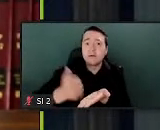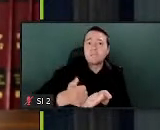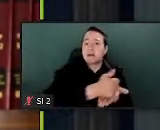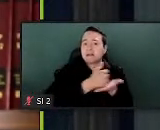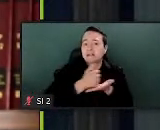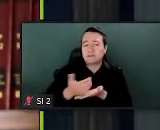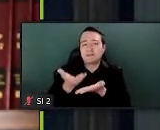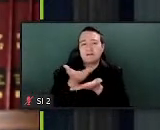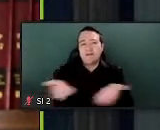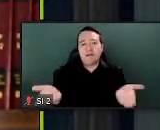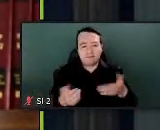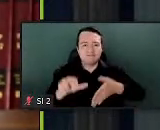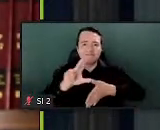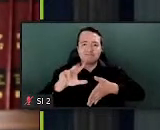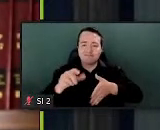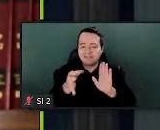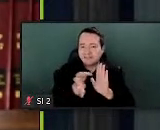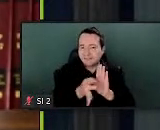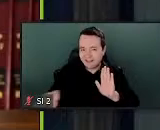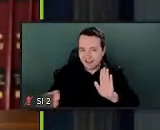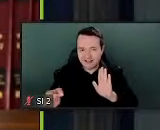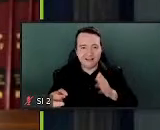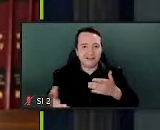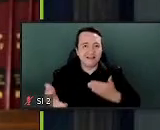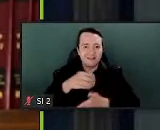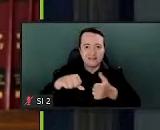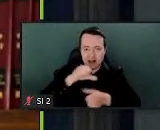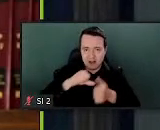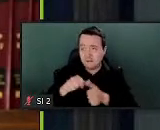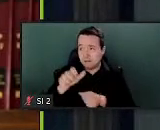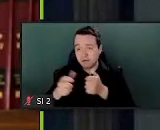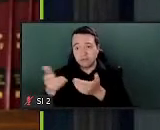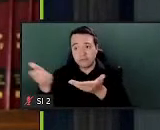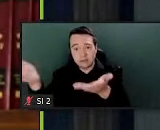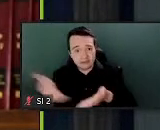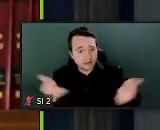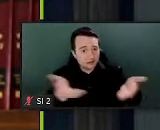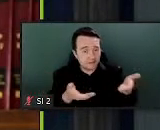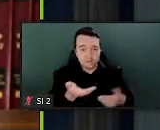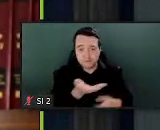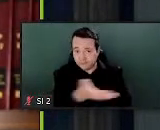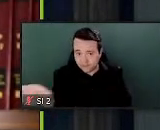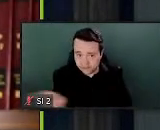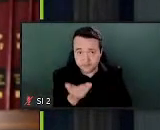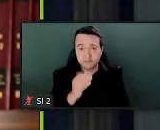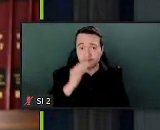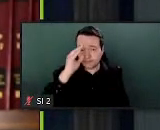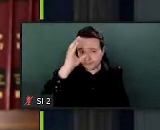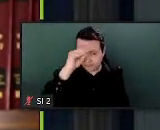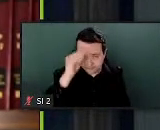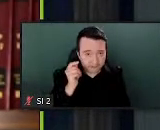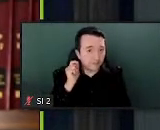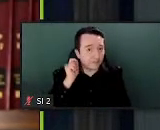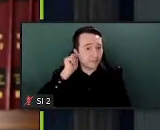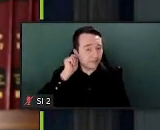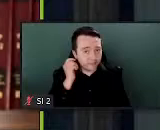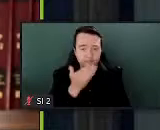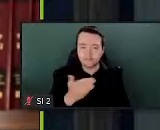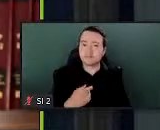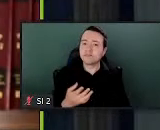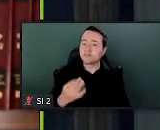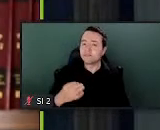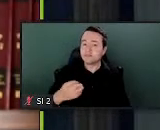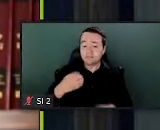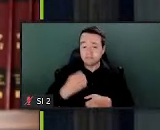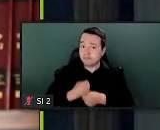summit of latin america and the caribbean special guests ladies and gentlemen on behalf of the